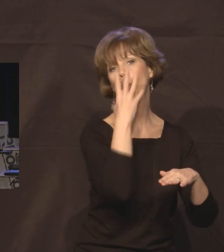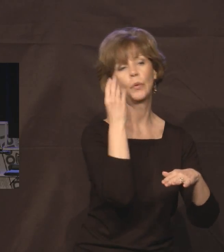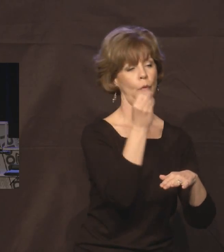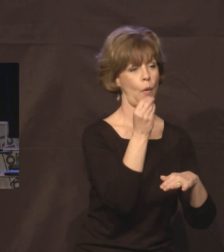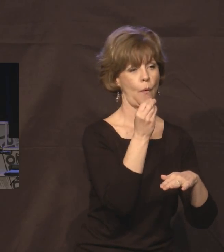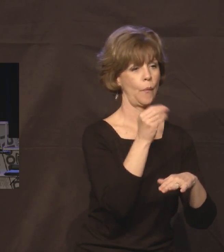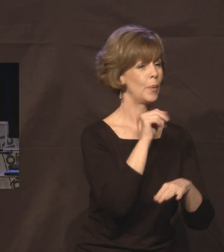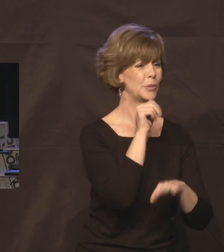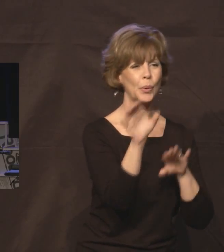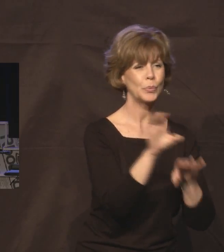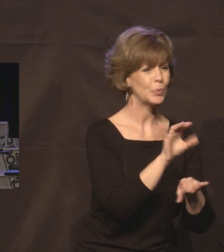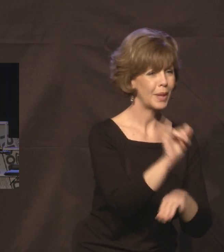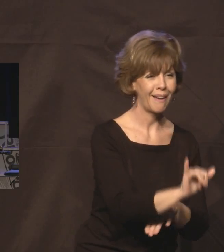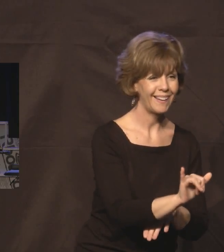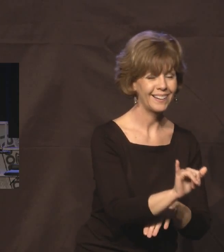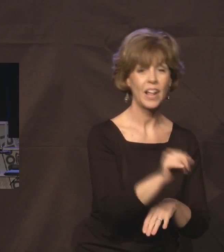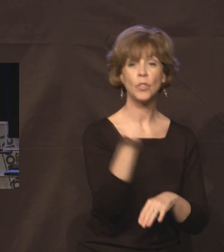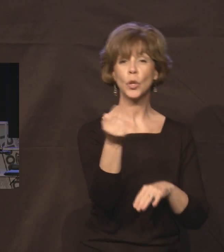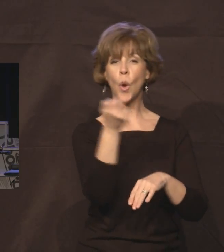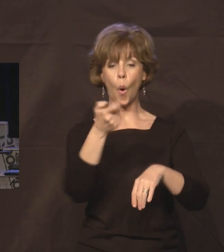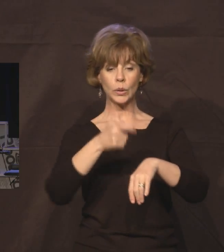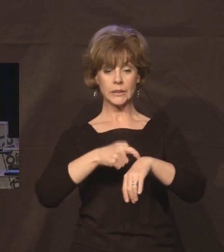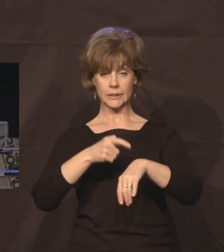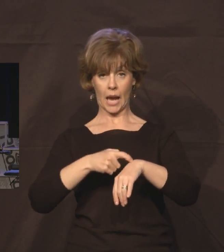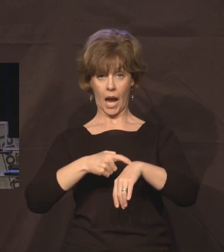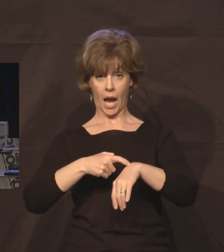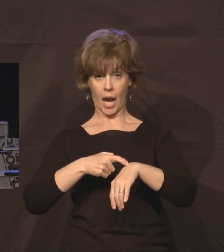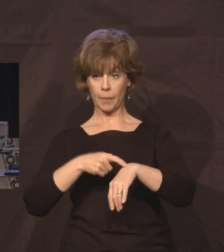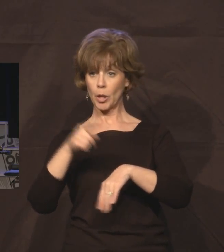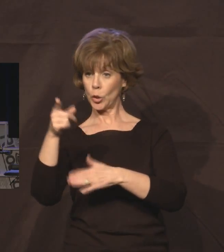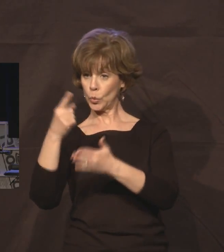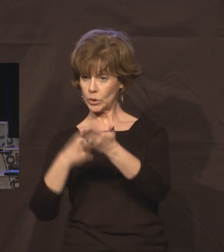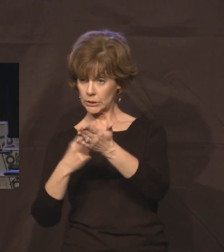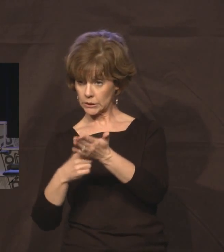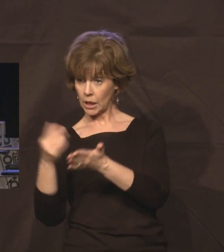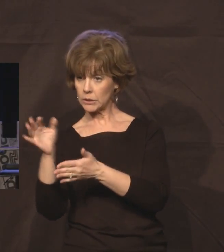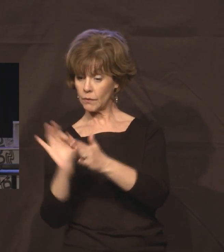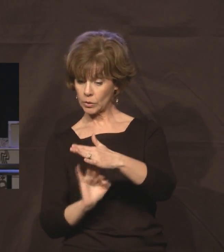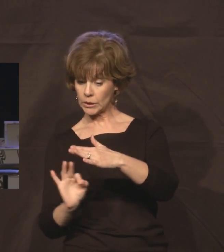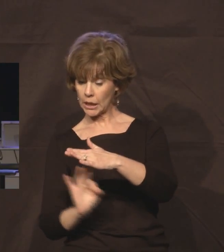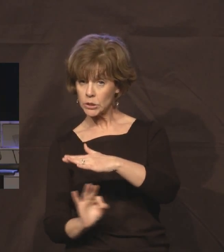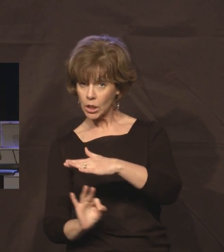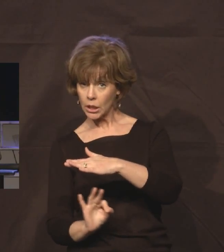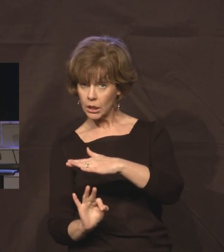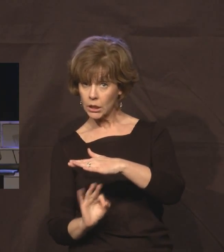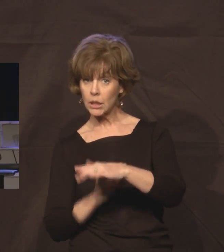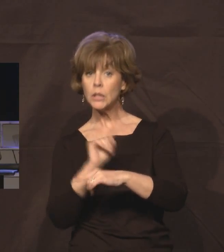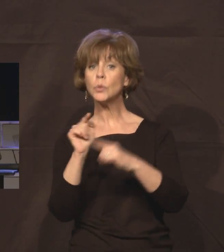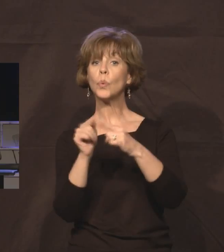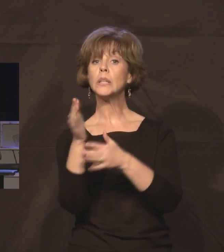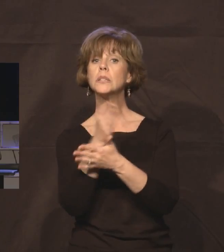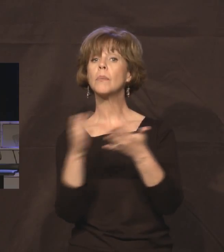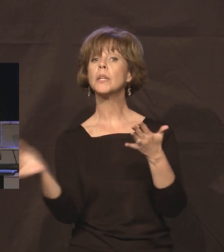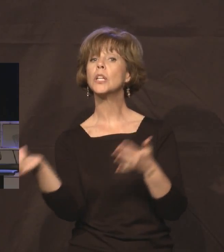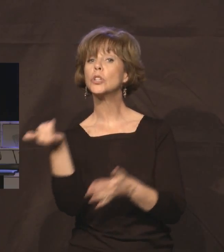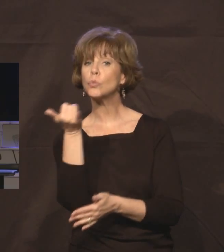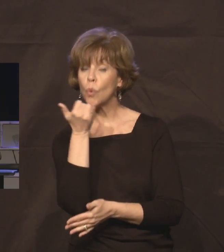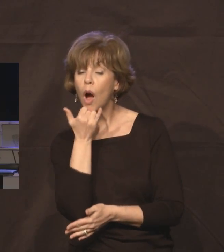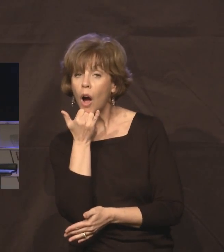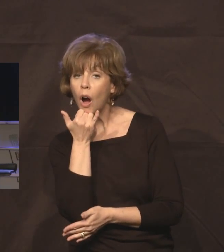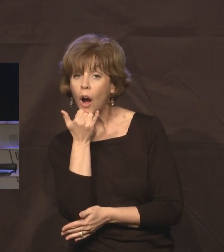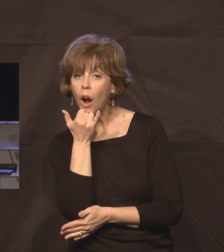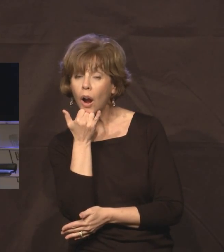that. The only time you talk about foundation is when something is wrong with it. The only time,